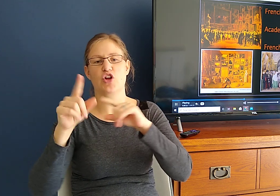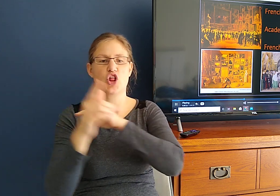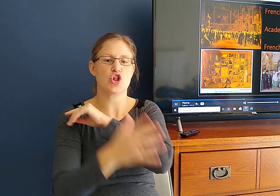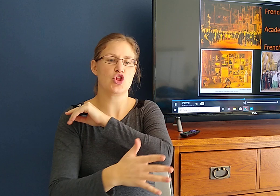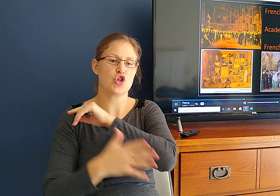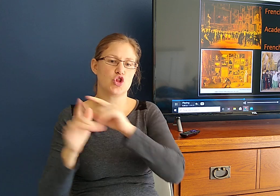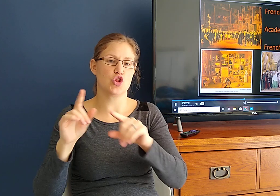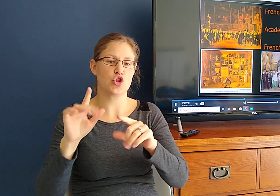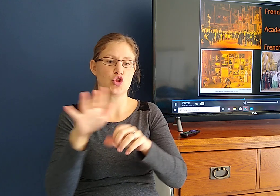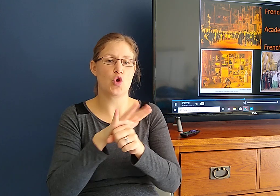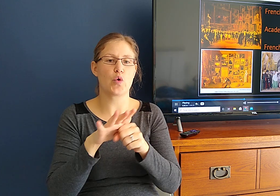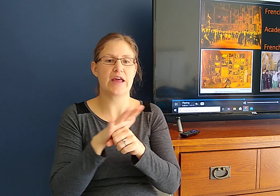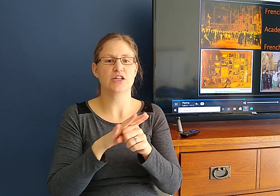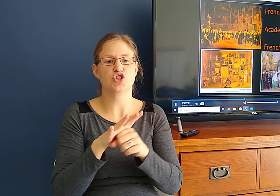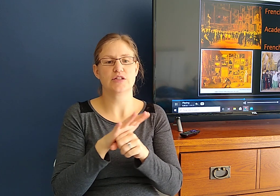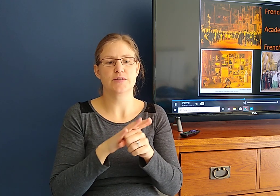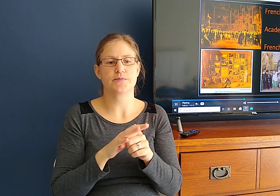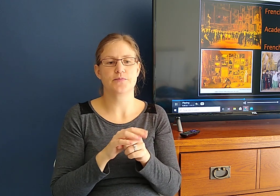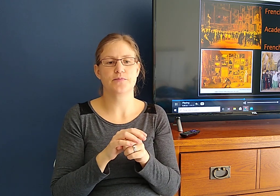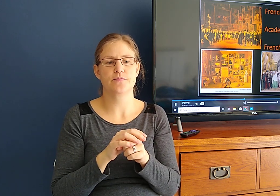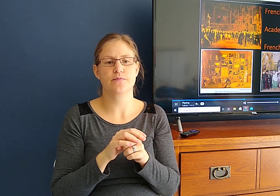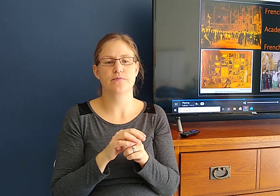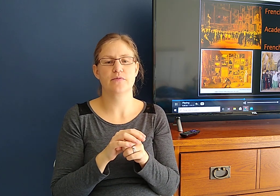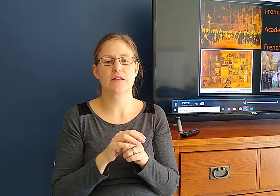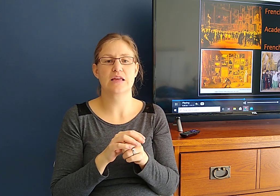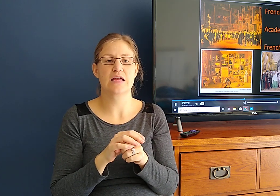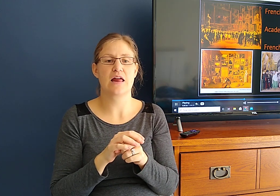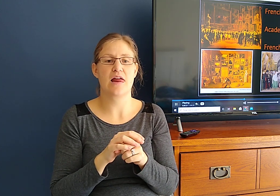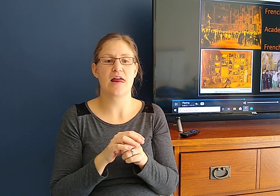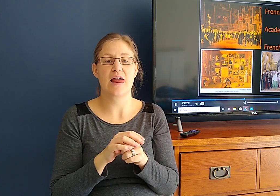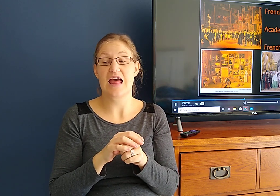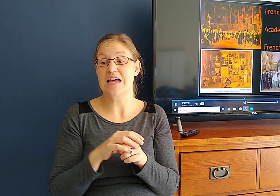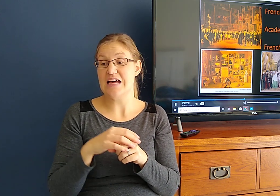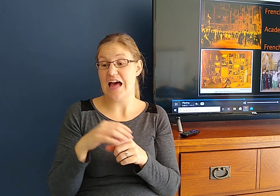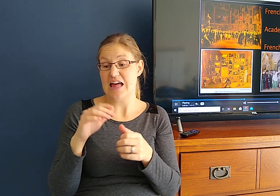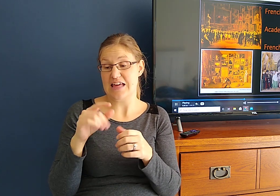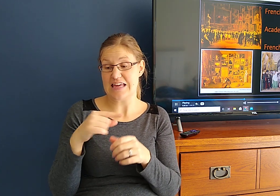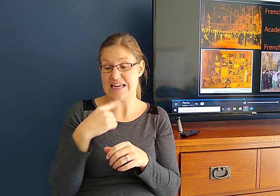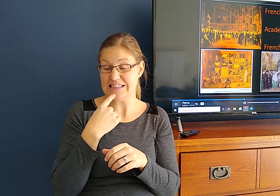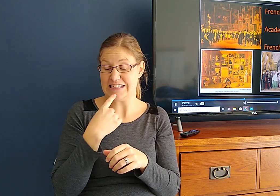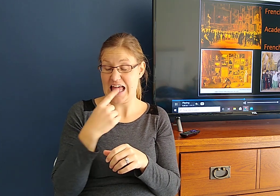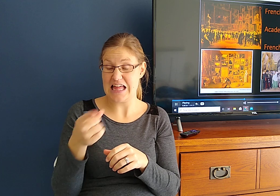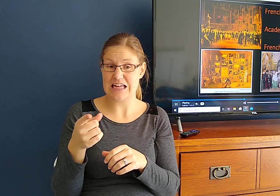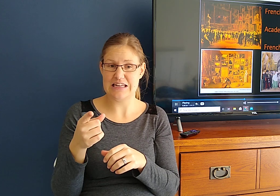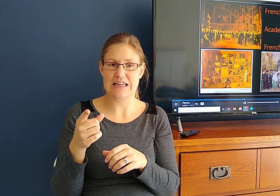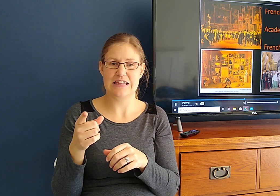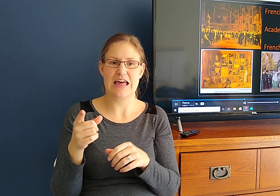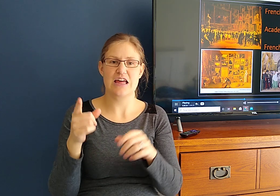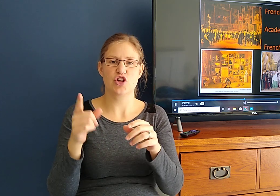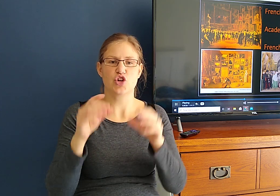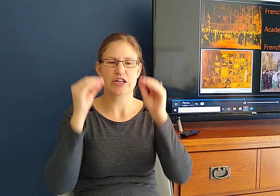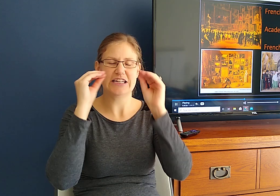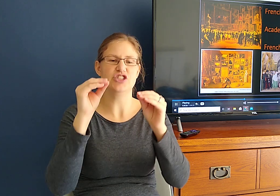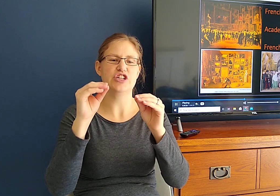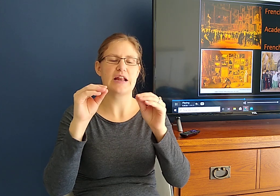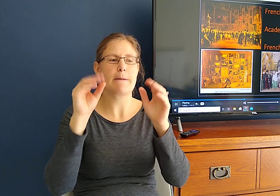Delacroix accused Academy members of teaching beauty as though it were algebra. Today,